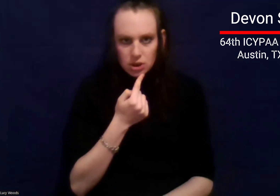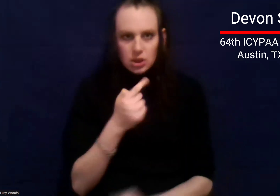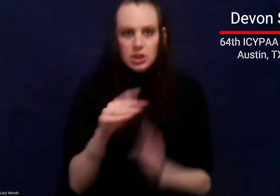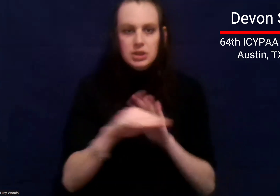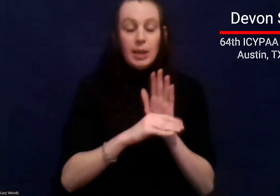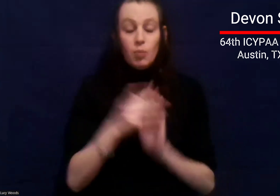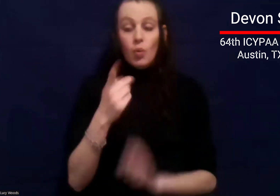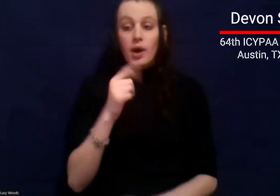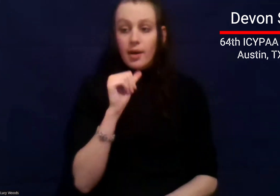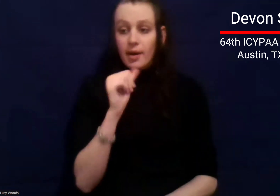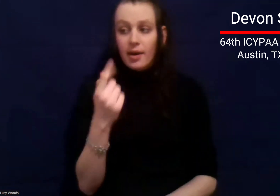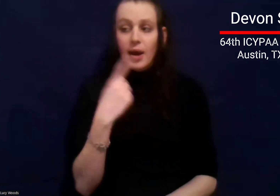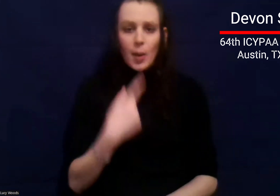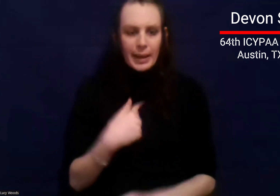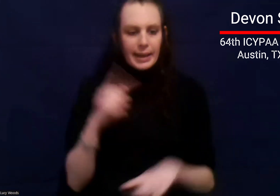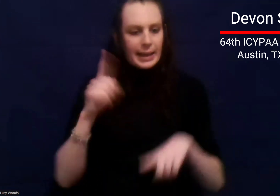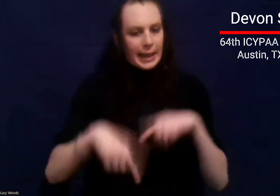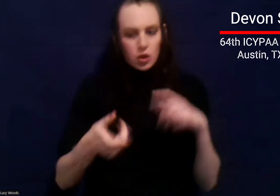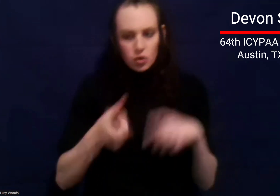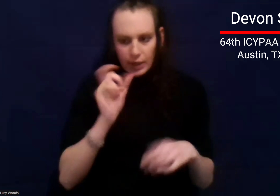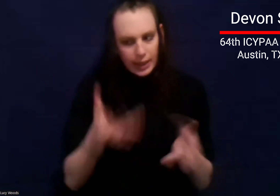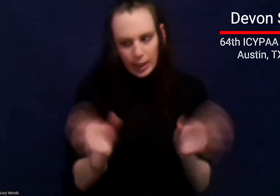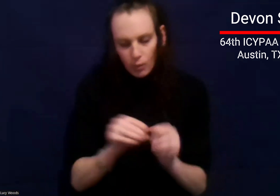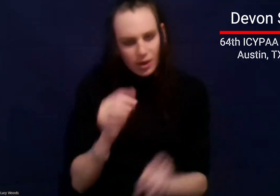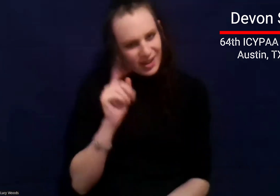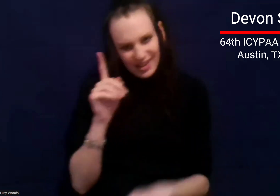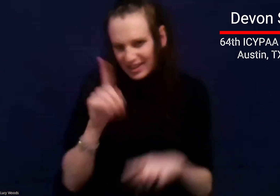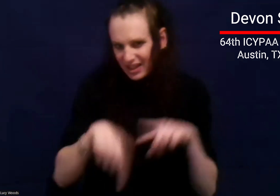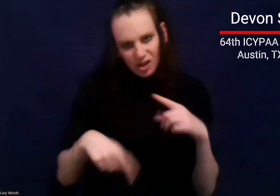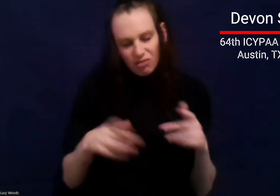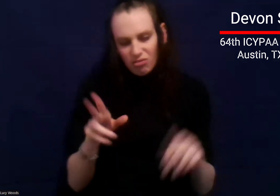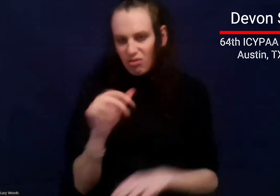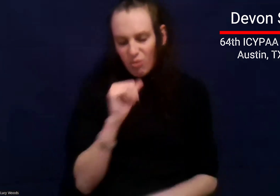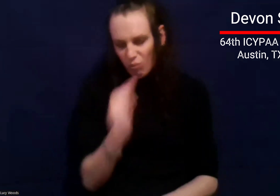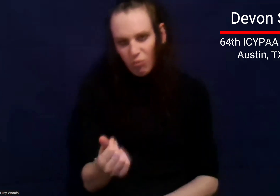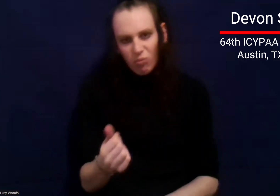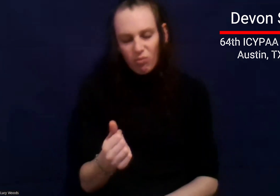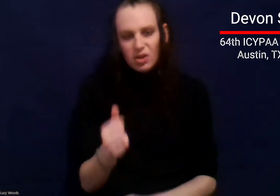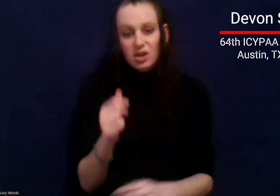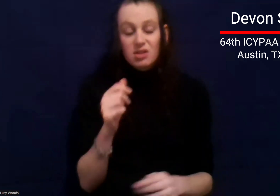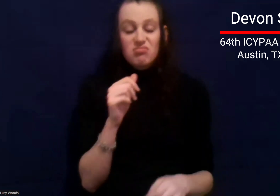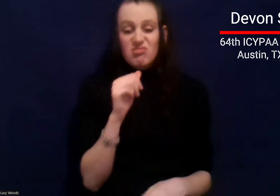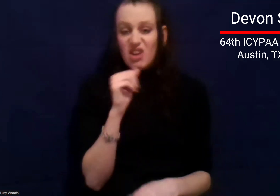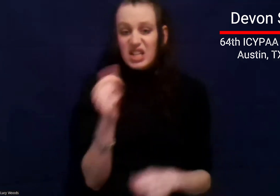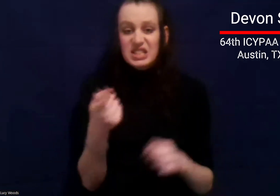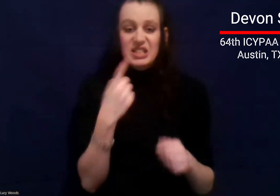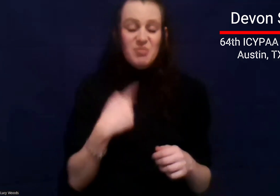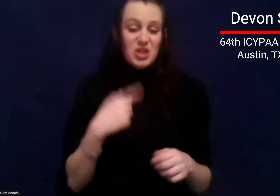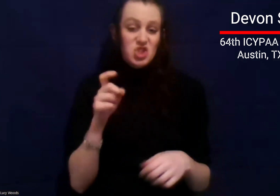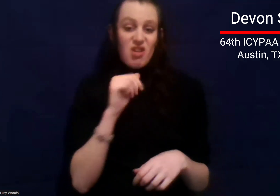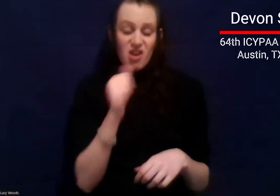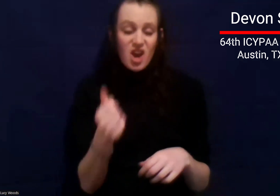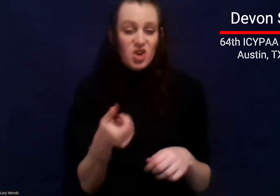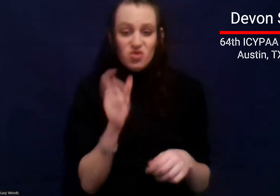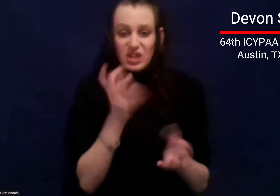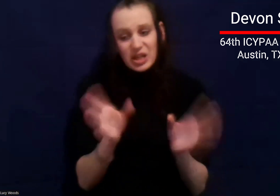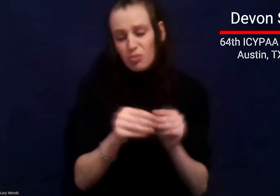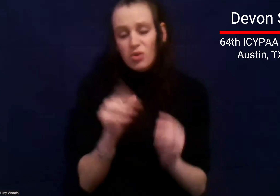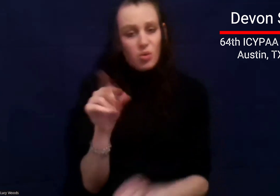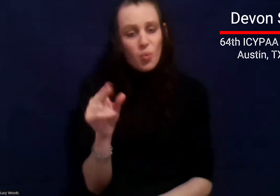cannot drink anymore. It doesn't tell me that I shouldn't drink anymore. Step one tells me that I am going to drink no matter